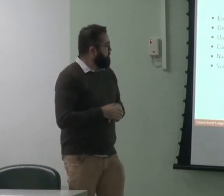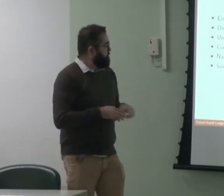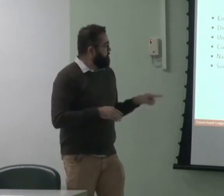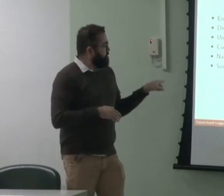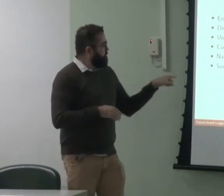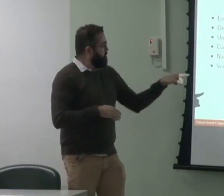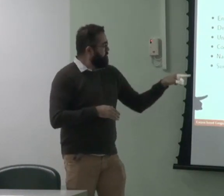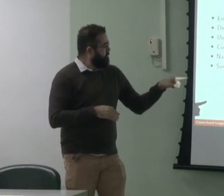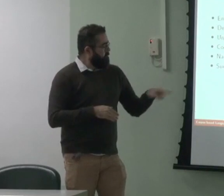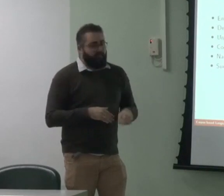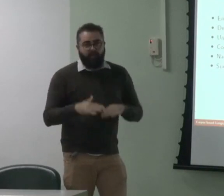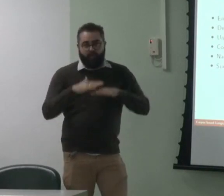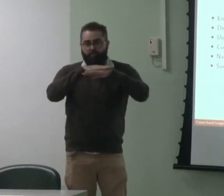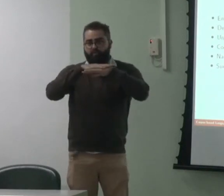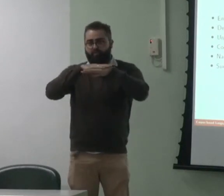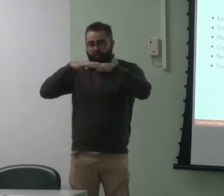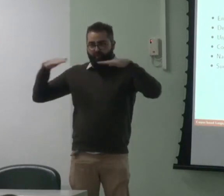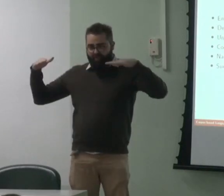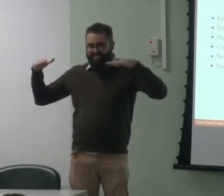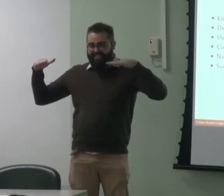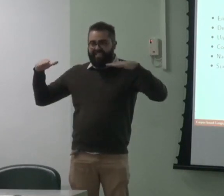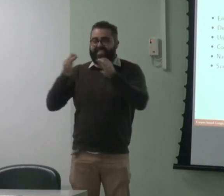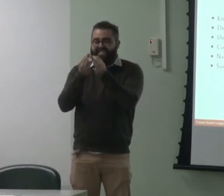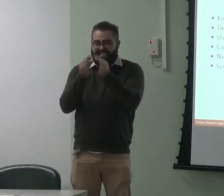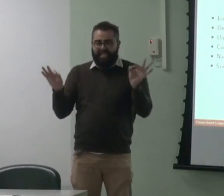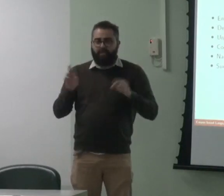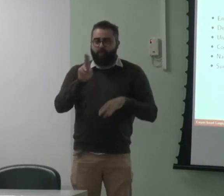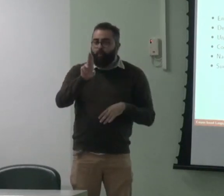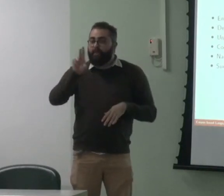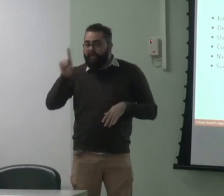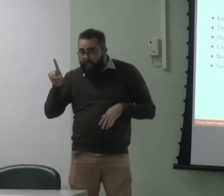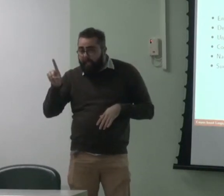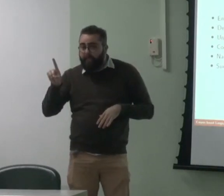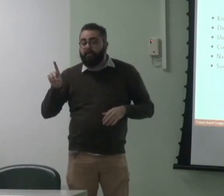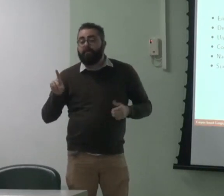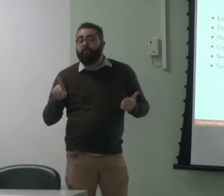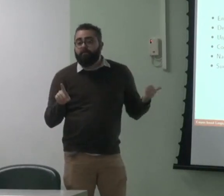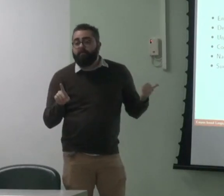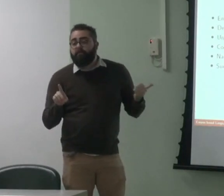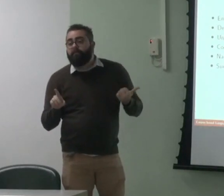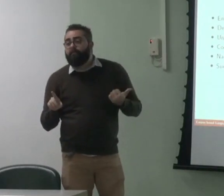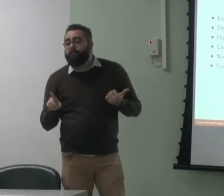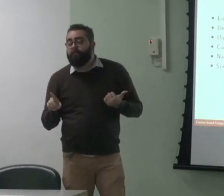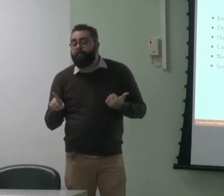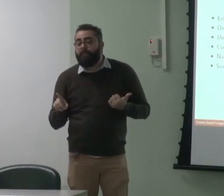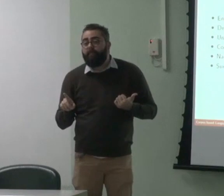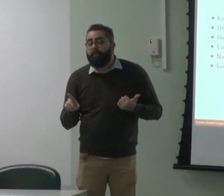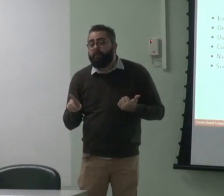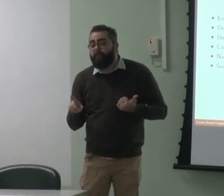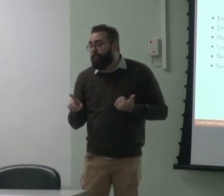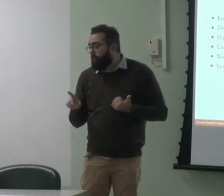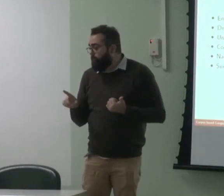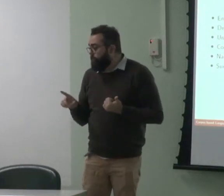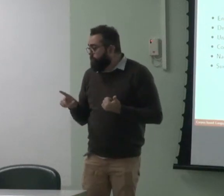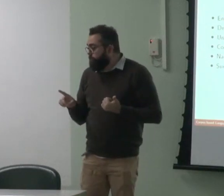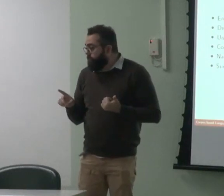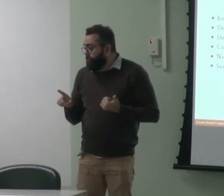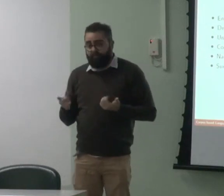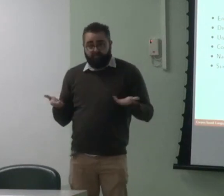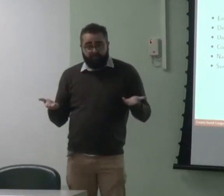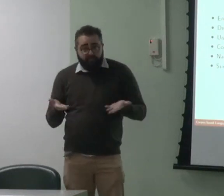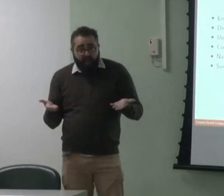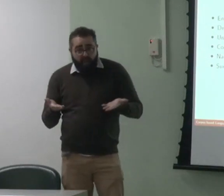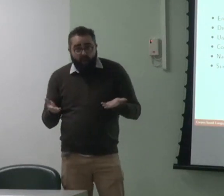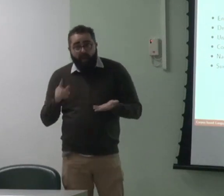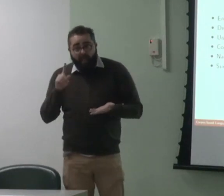There is also a project called Surface Syntactic UD, which again, I don't have time into the details. They just think that the syntax